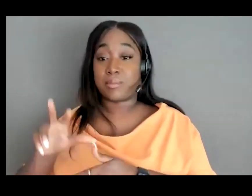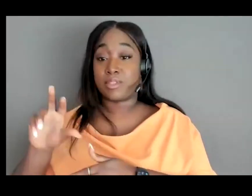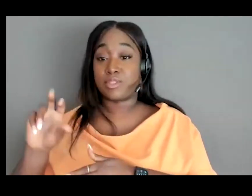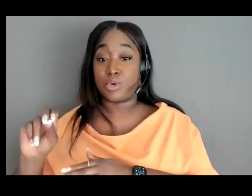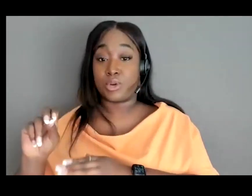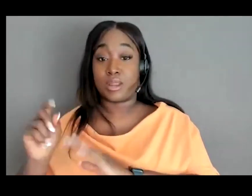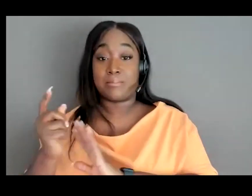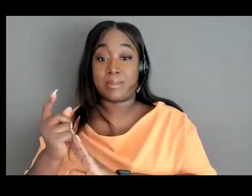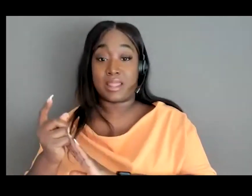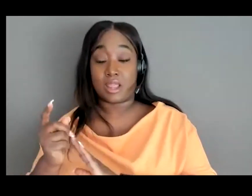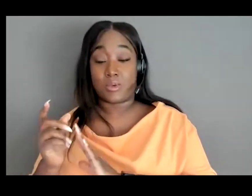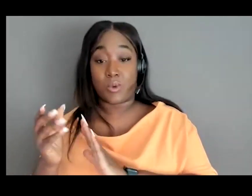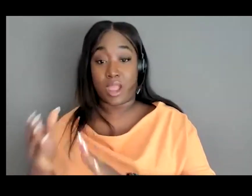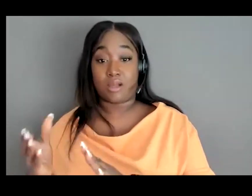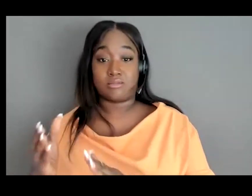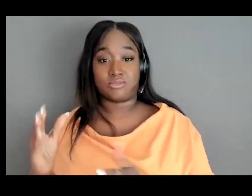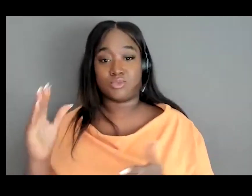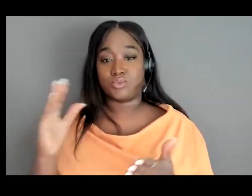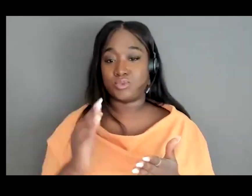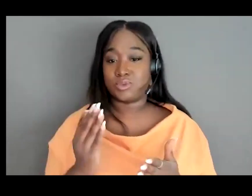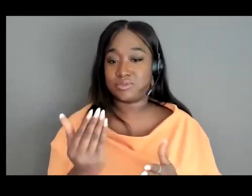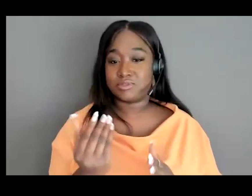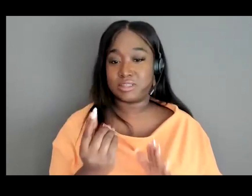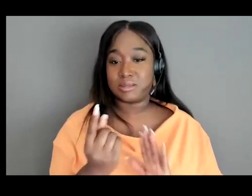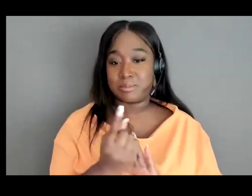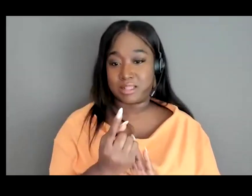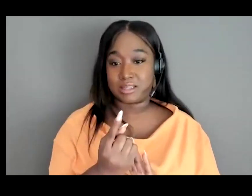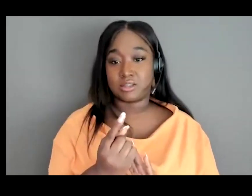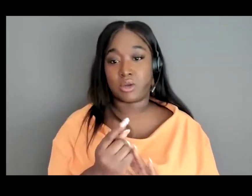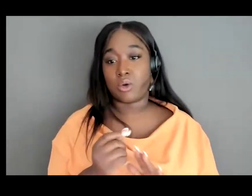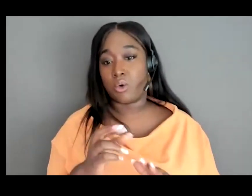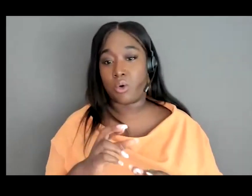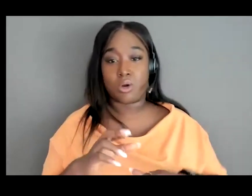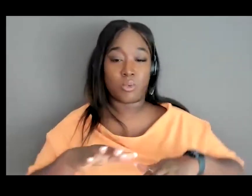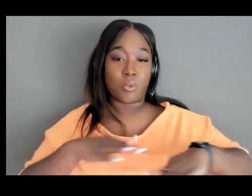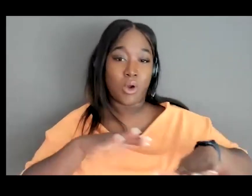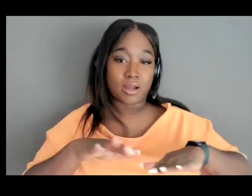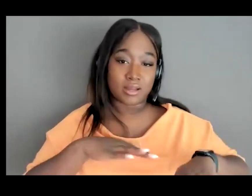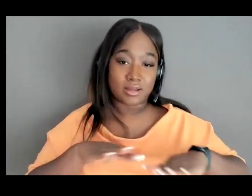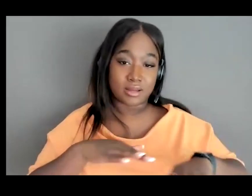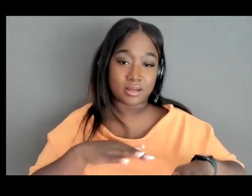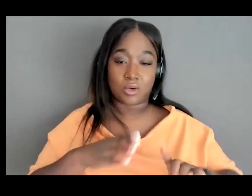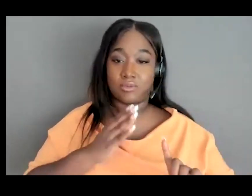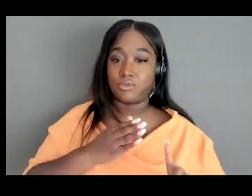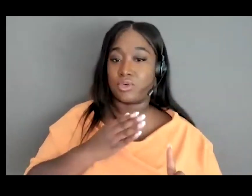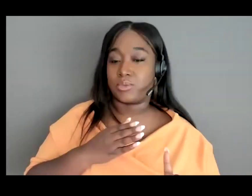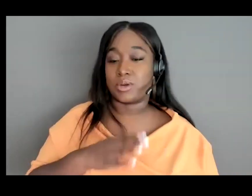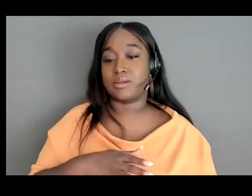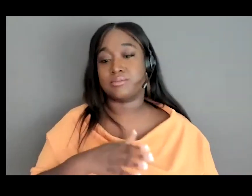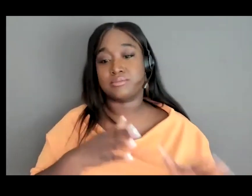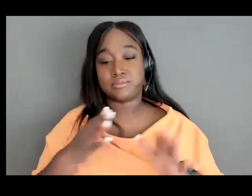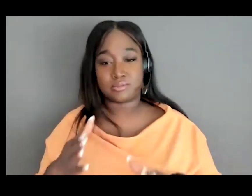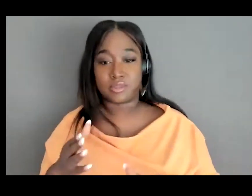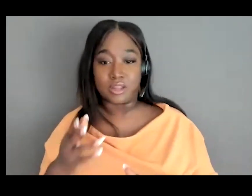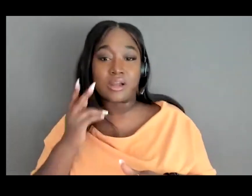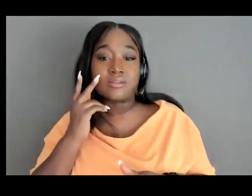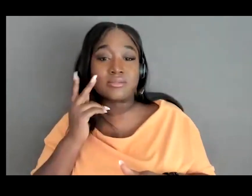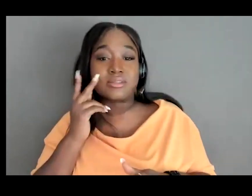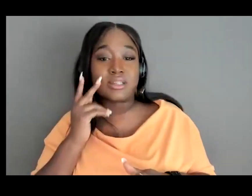frequent route, and then walking. Oh, and what are the challenges of data integration, even in one region, or to do it to